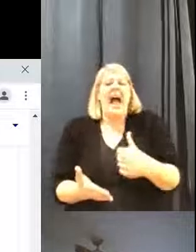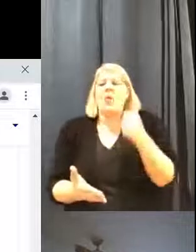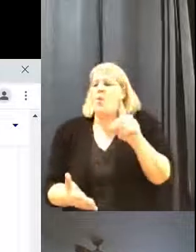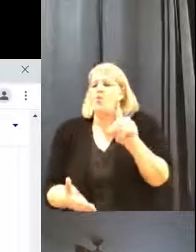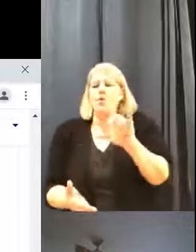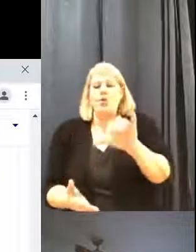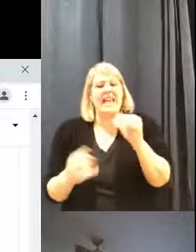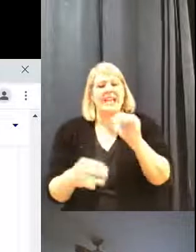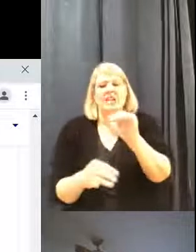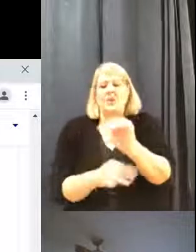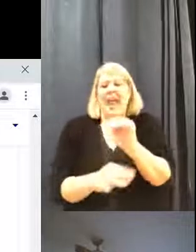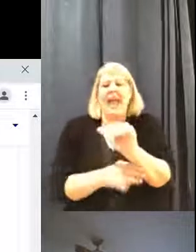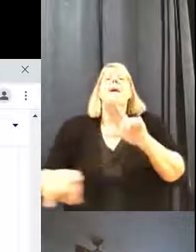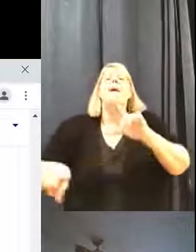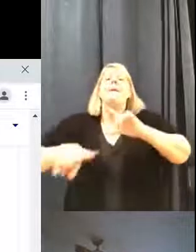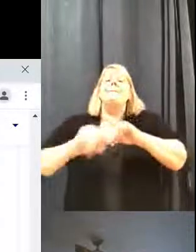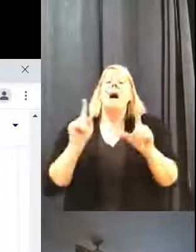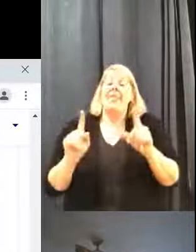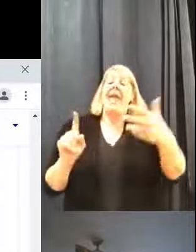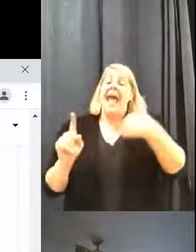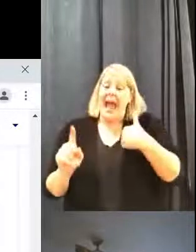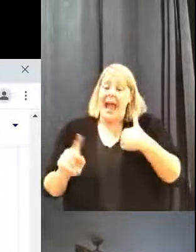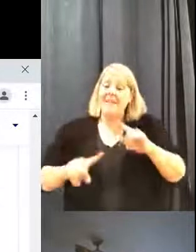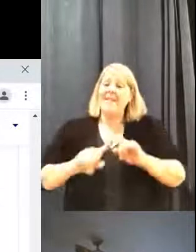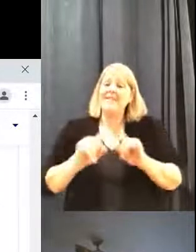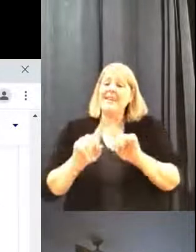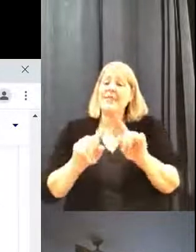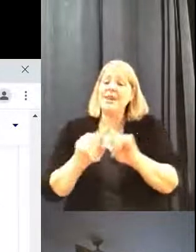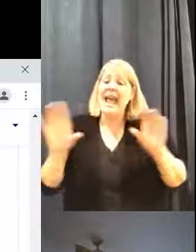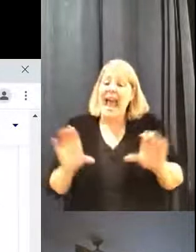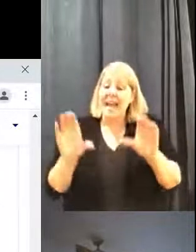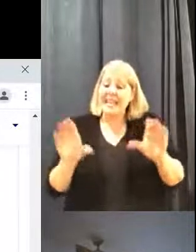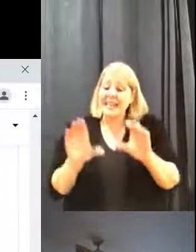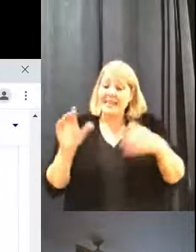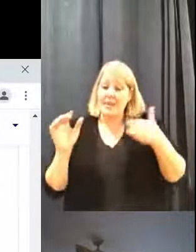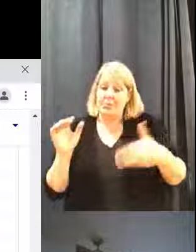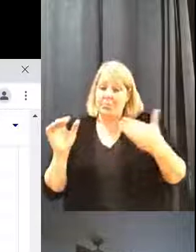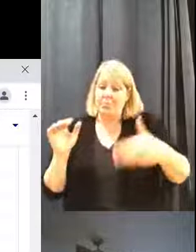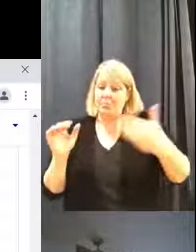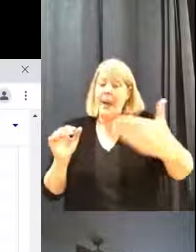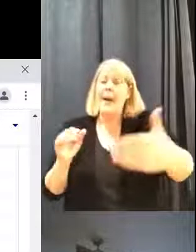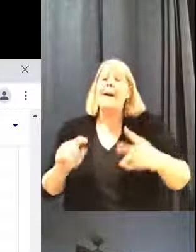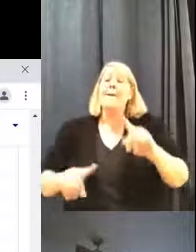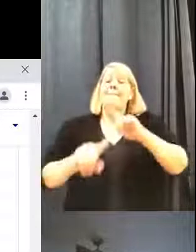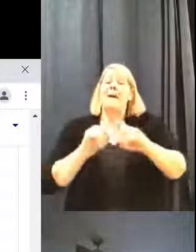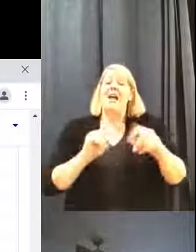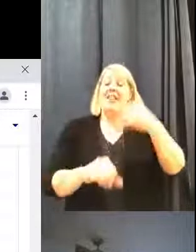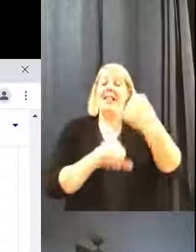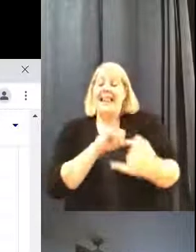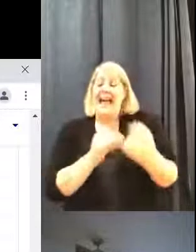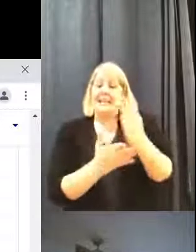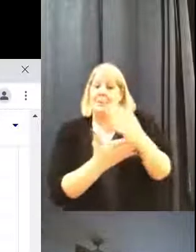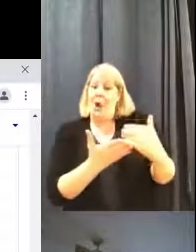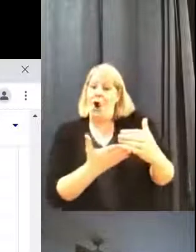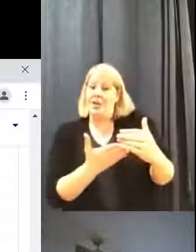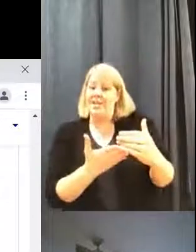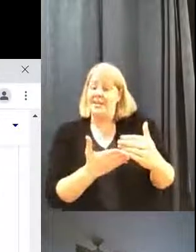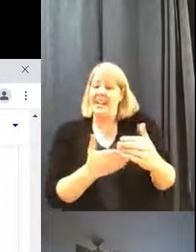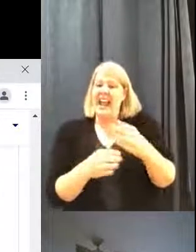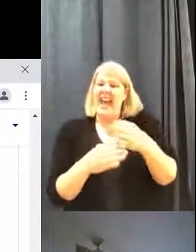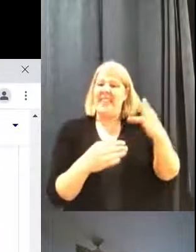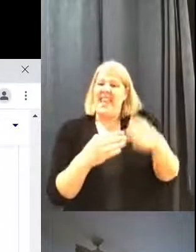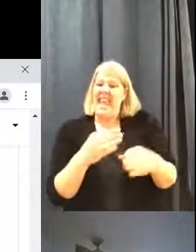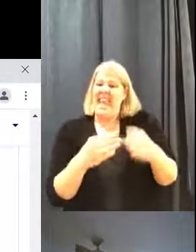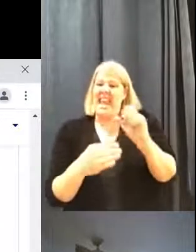are activities along the way. But what we're really looking for here is at the very end of the course. Let me see if I can just fast forward to